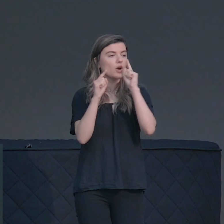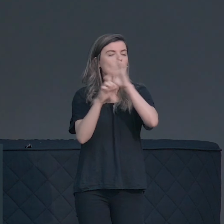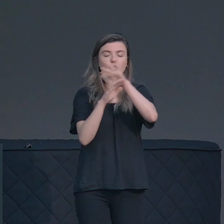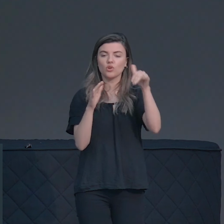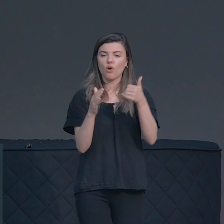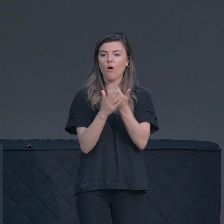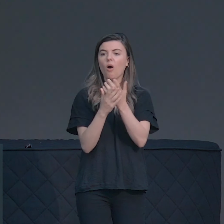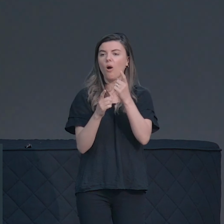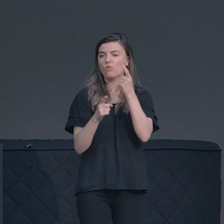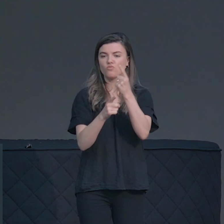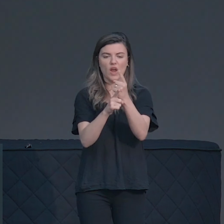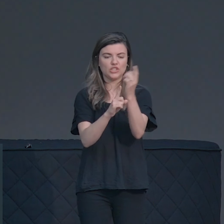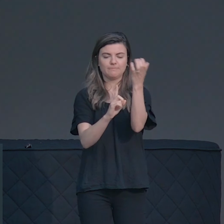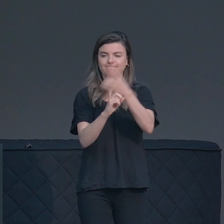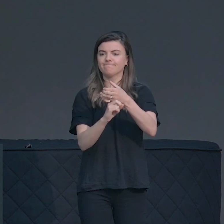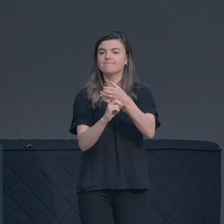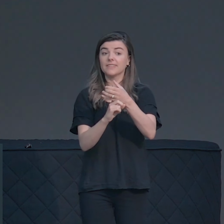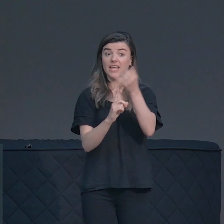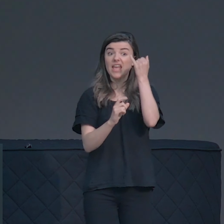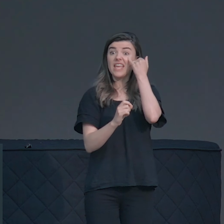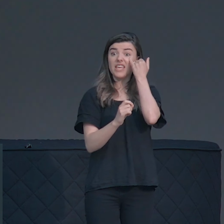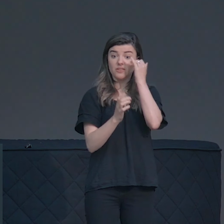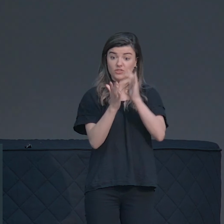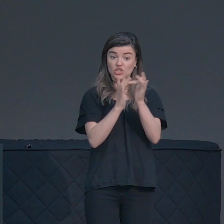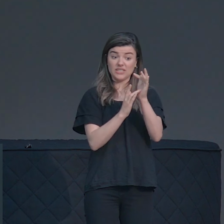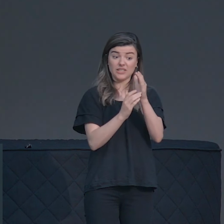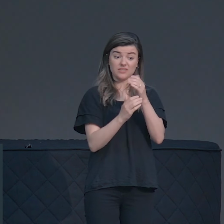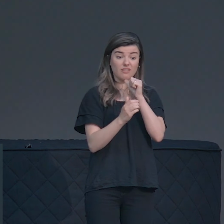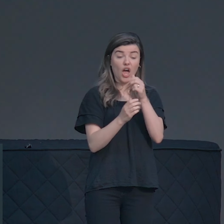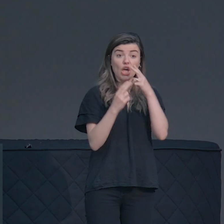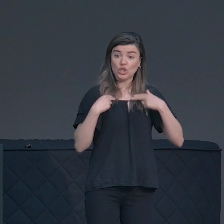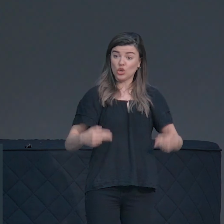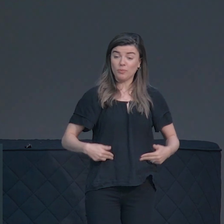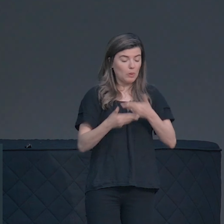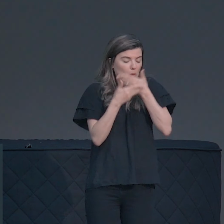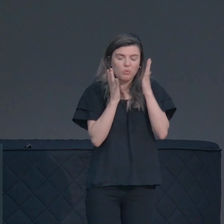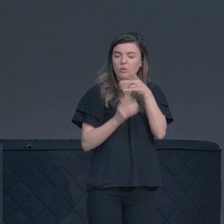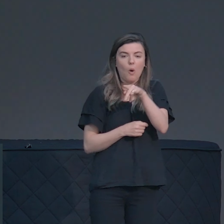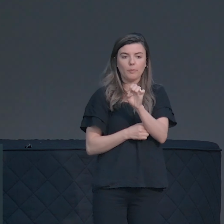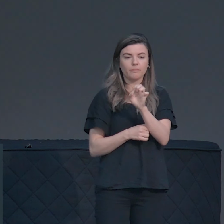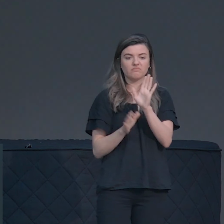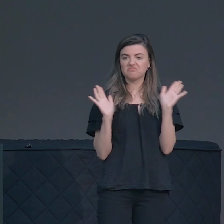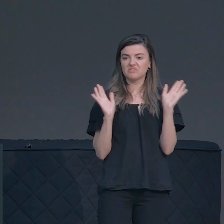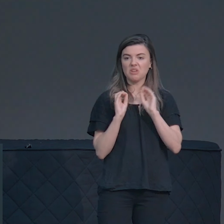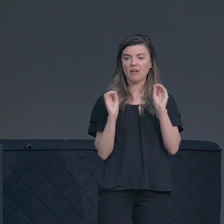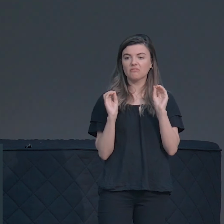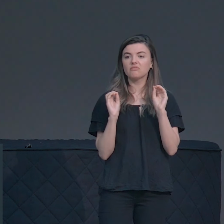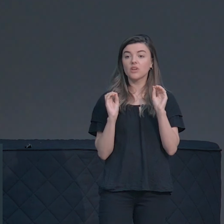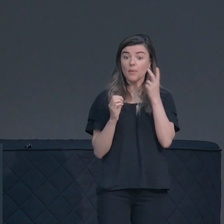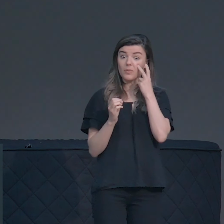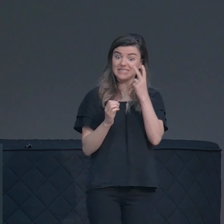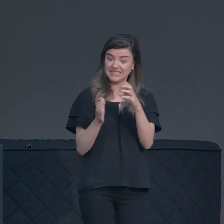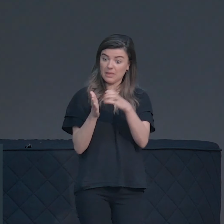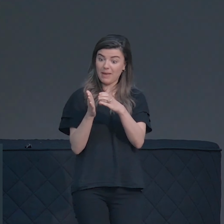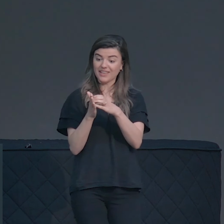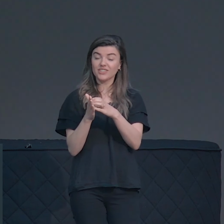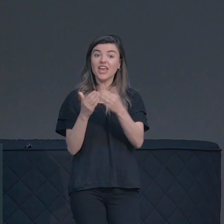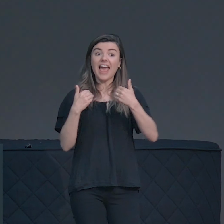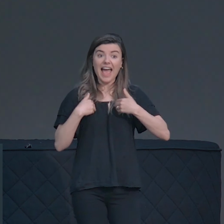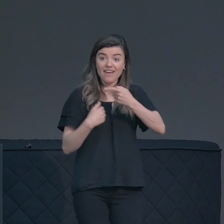righteousness. If Jesus is not human, we have no hope. But what we see in this passage this morning gives us hope because